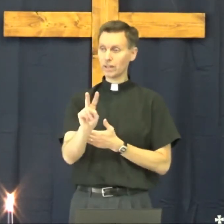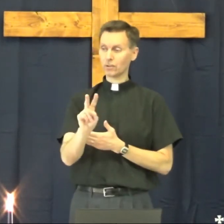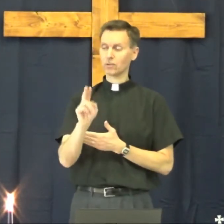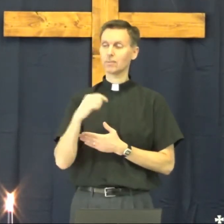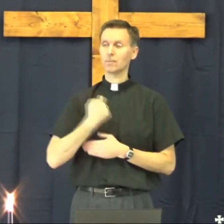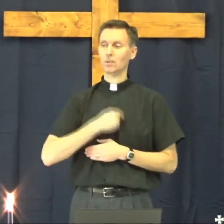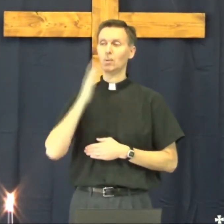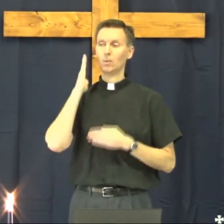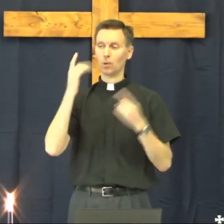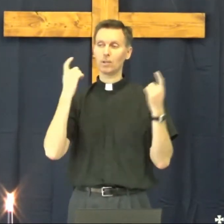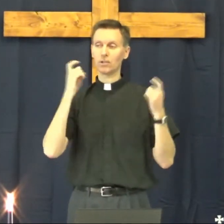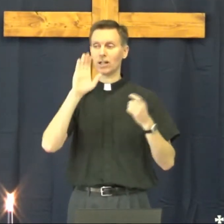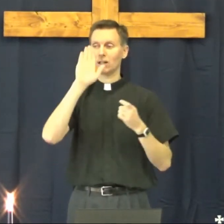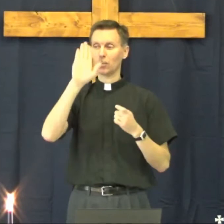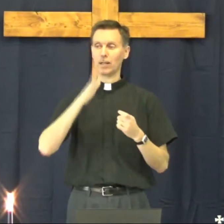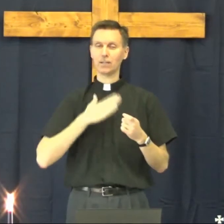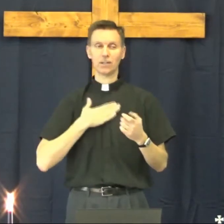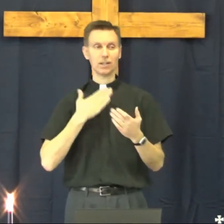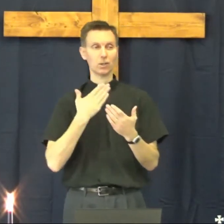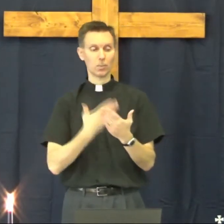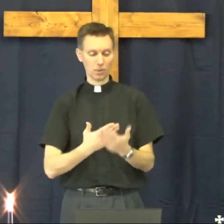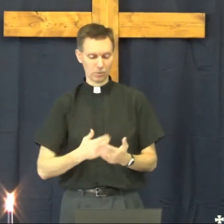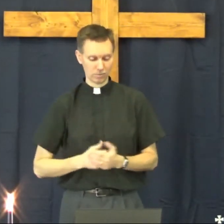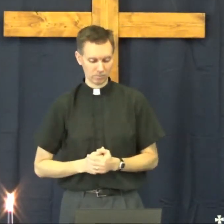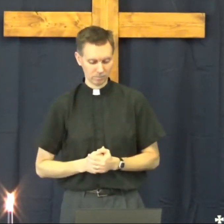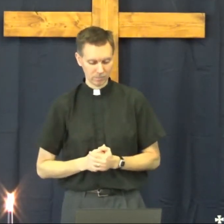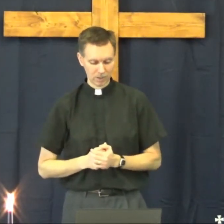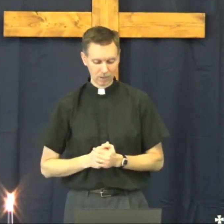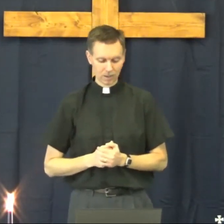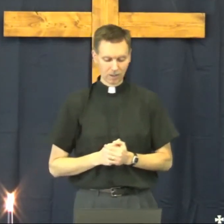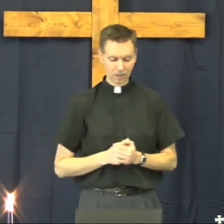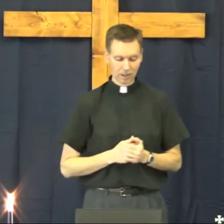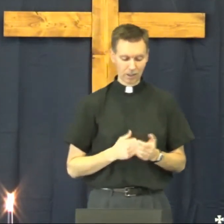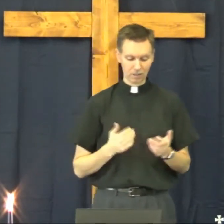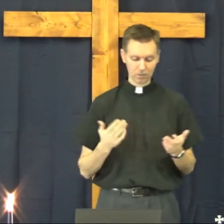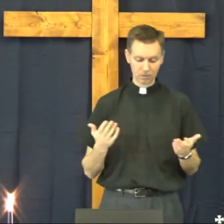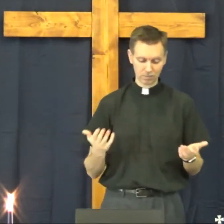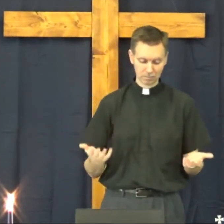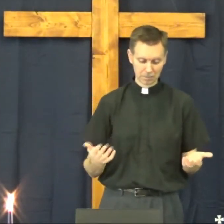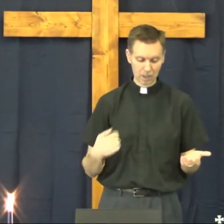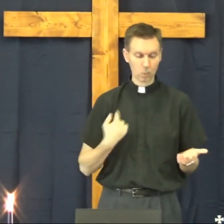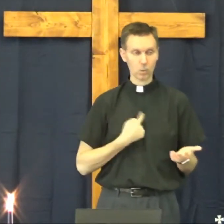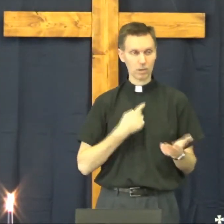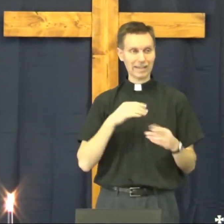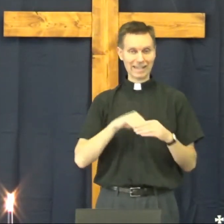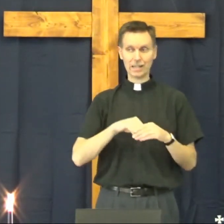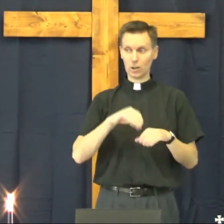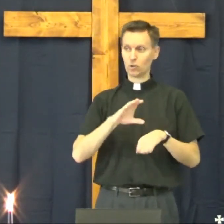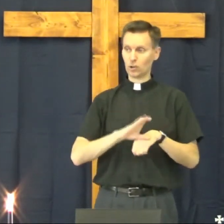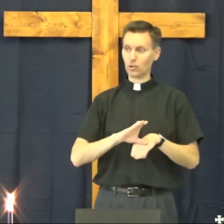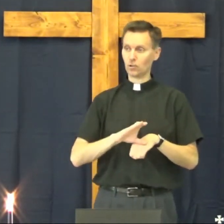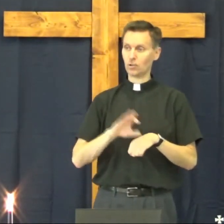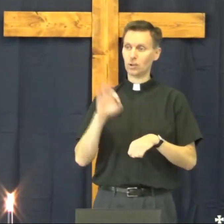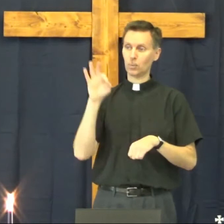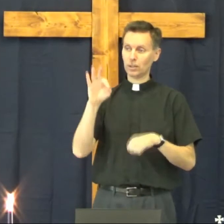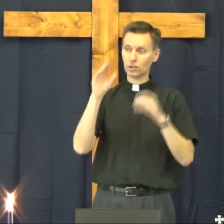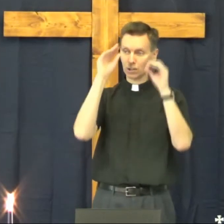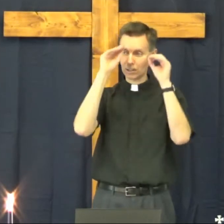2 weeks, we're going to celebrate His birth. And we're in a church that preaches and